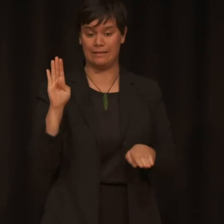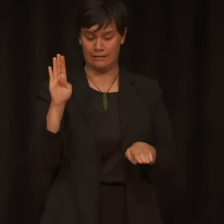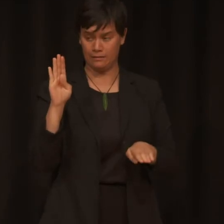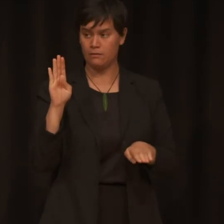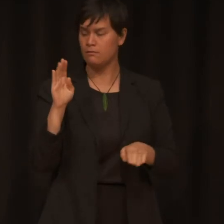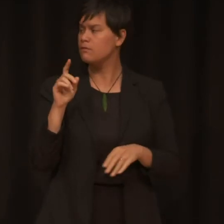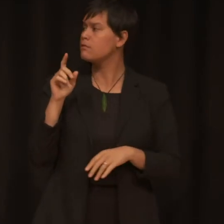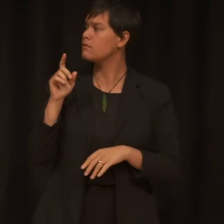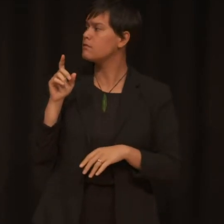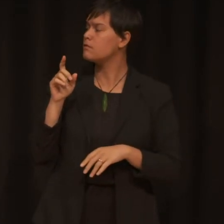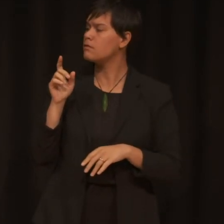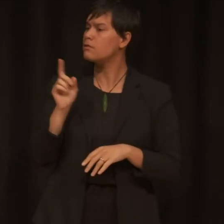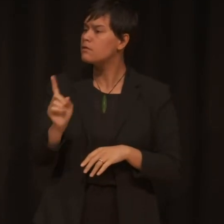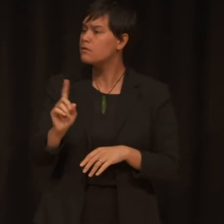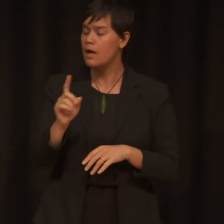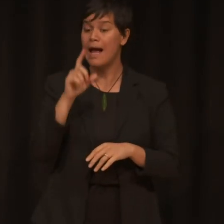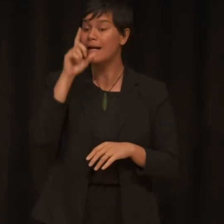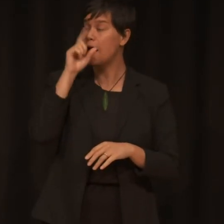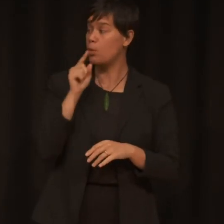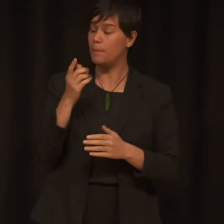Can I, sorry? Yeah.